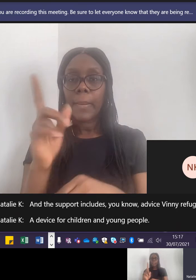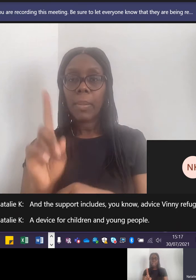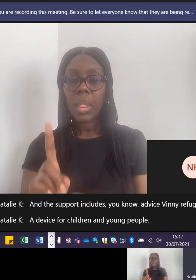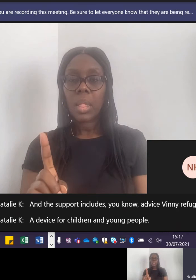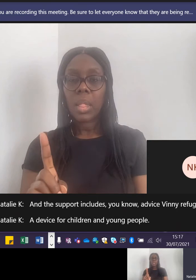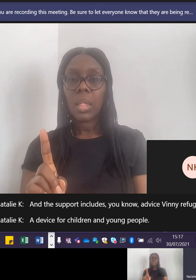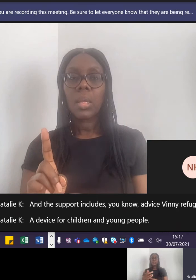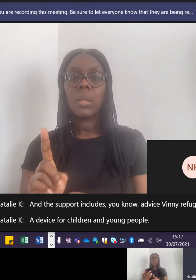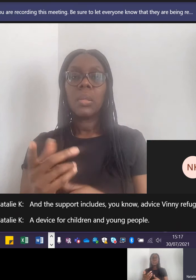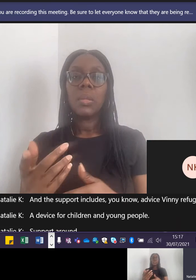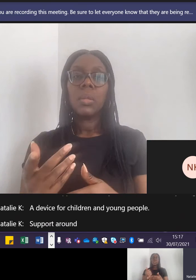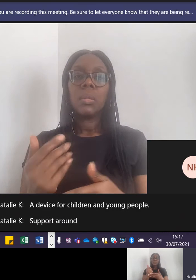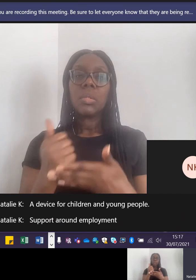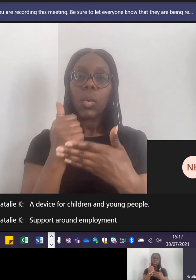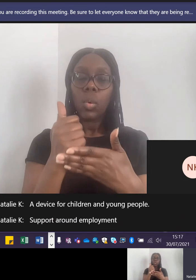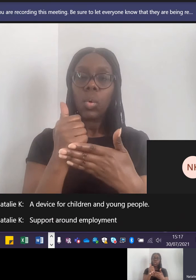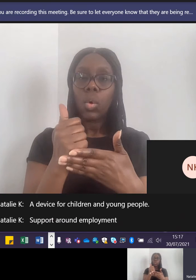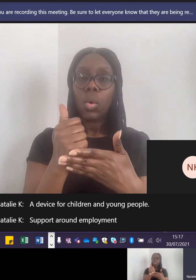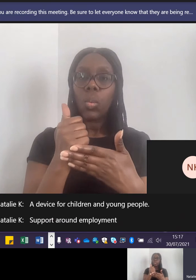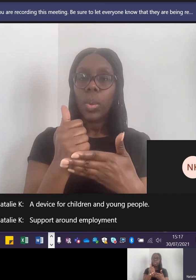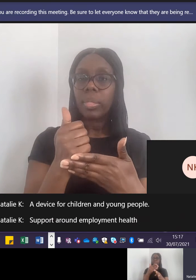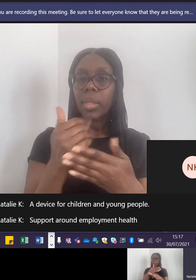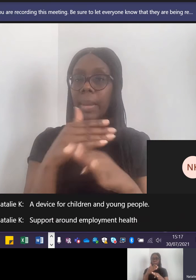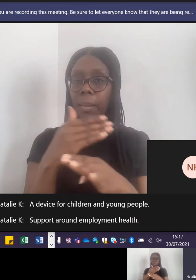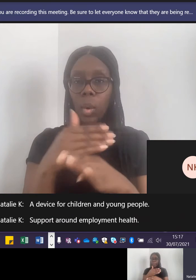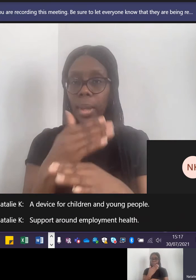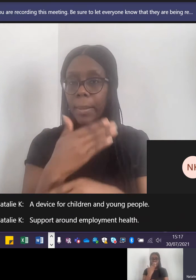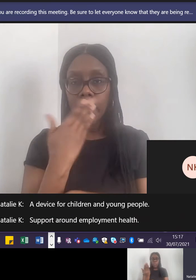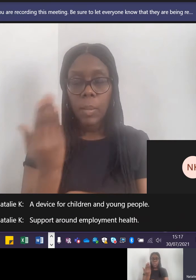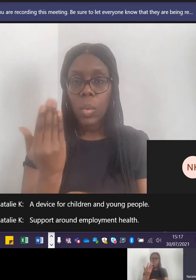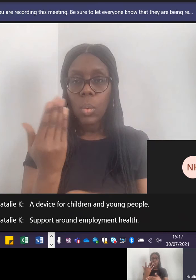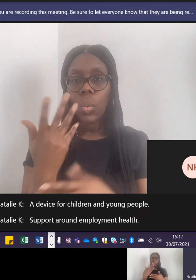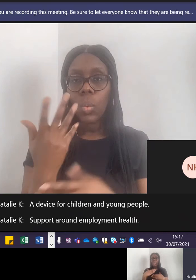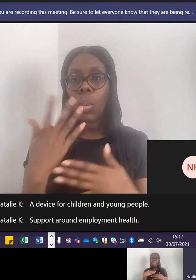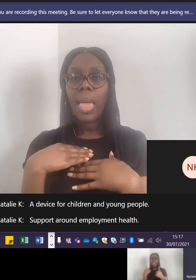support around employment or health,